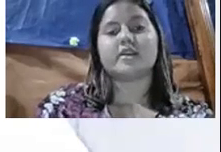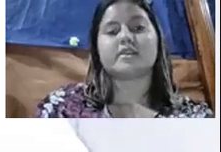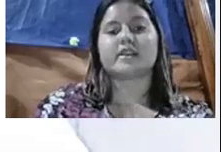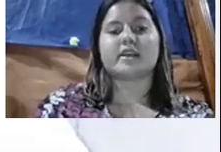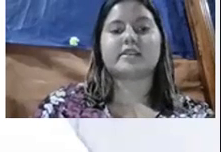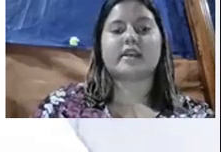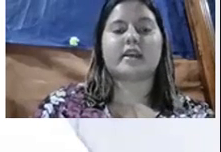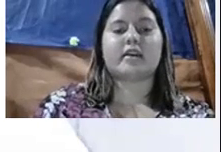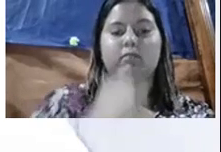as